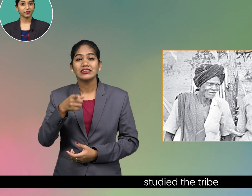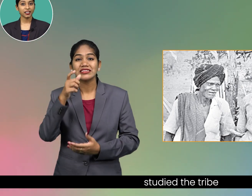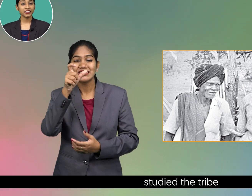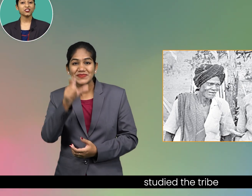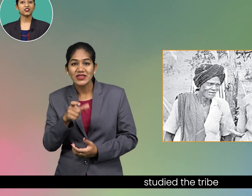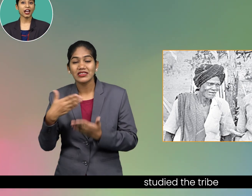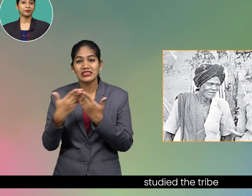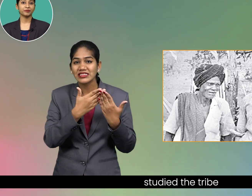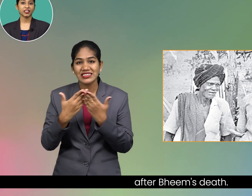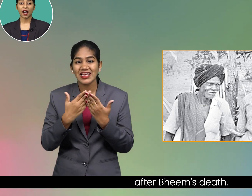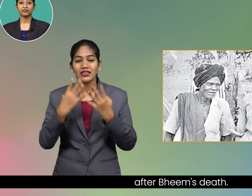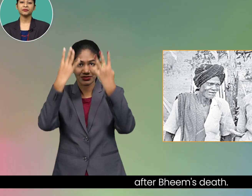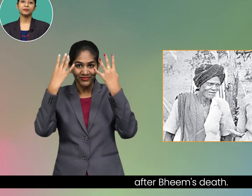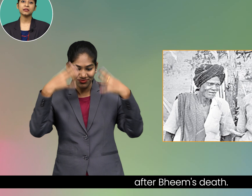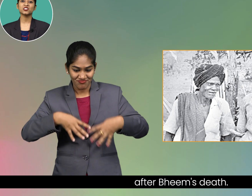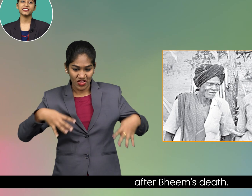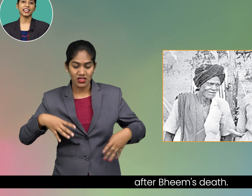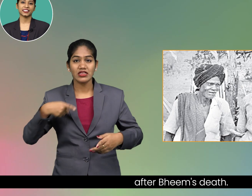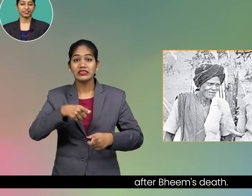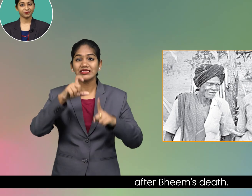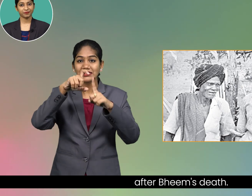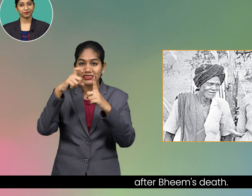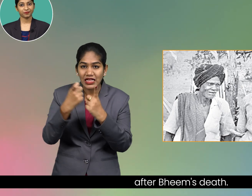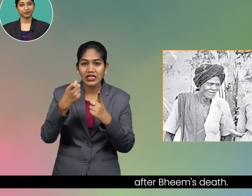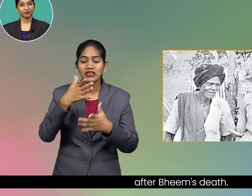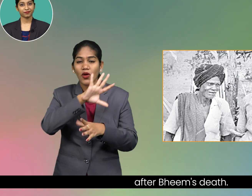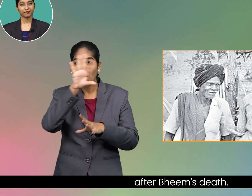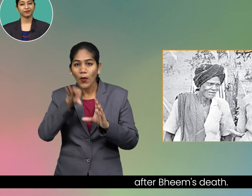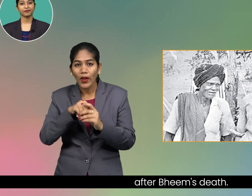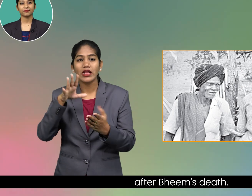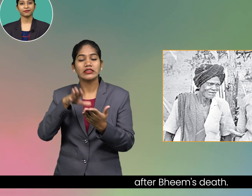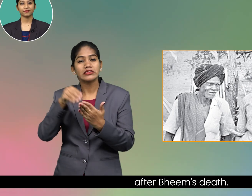studied the tribe after Bhim's death.